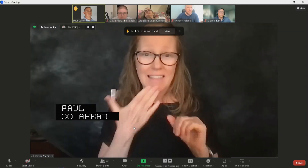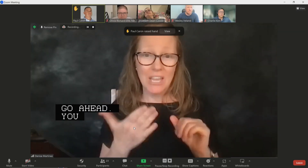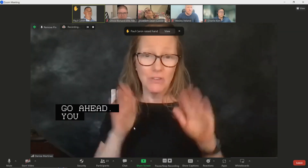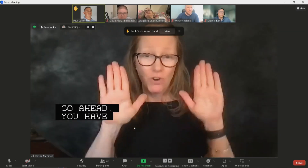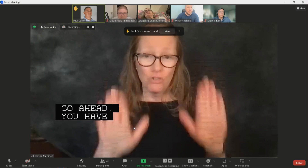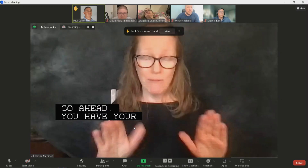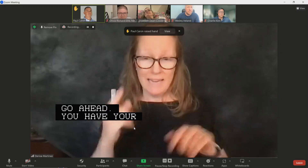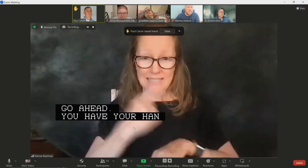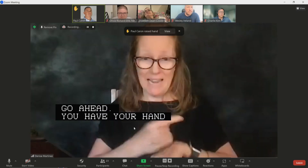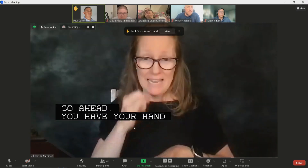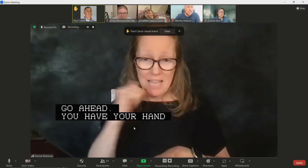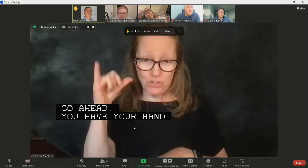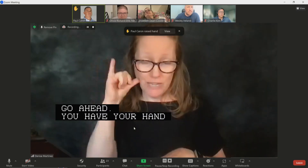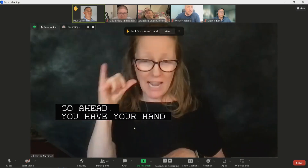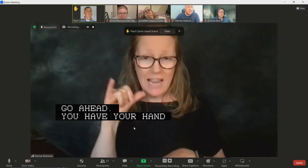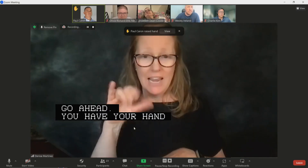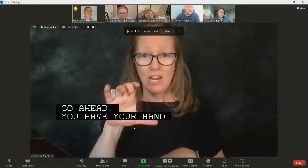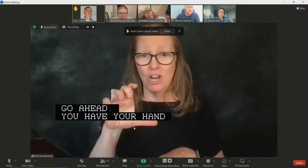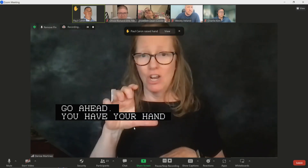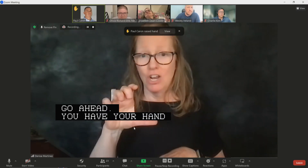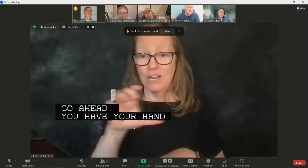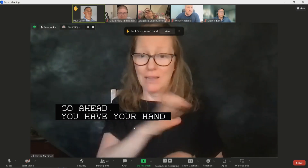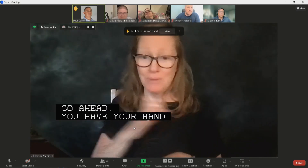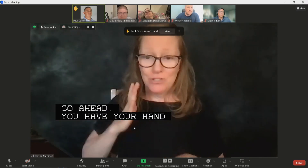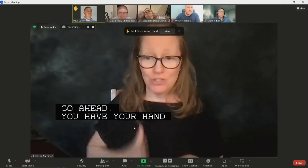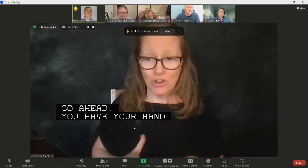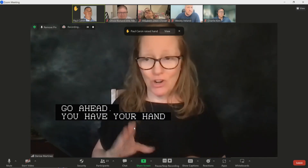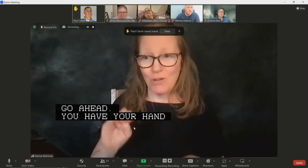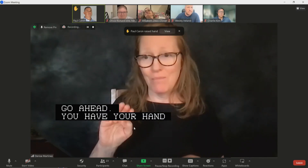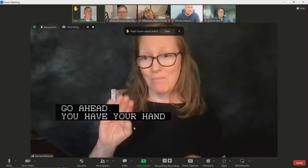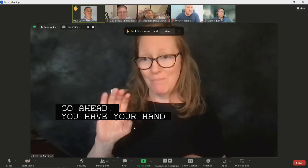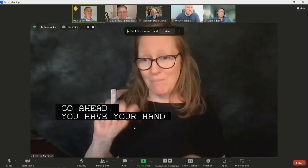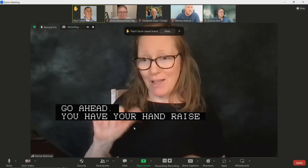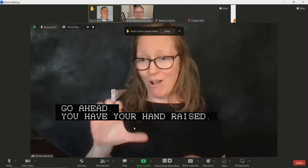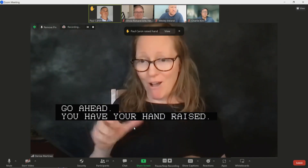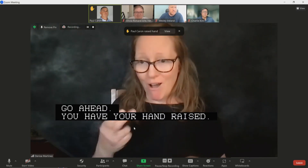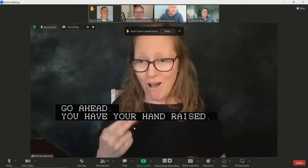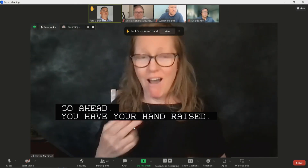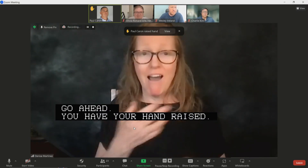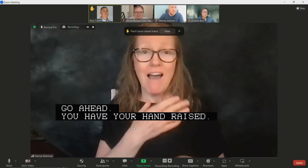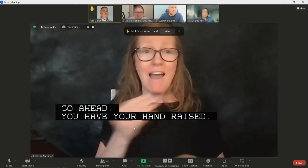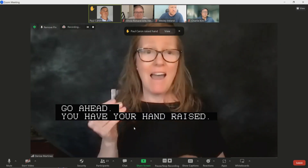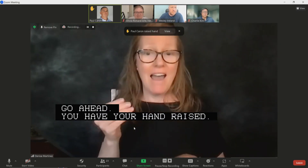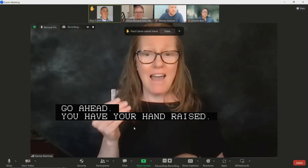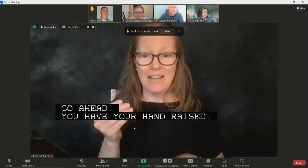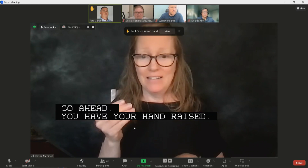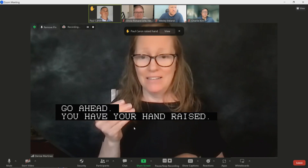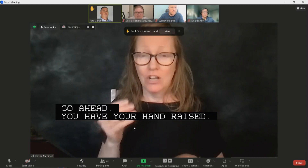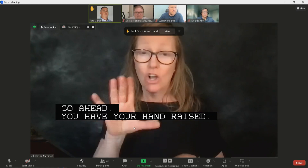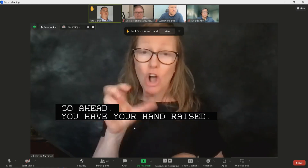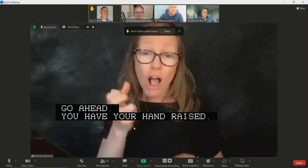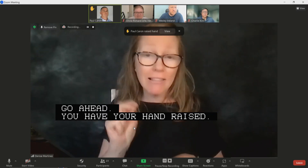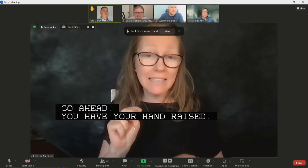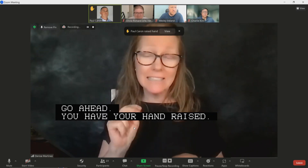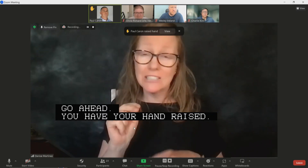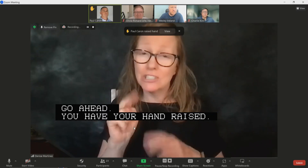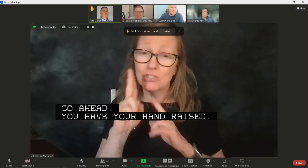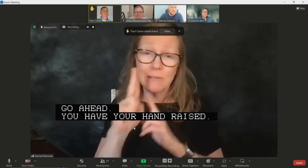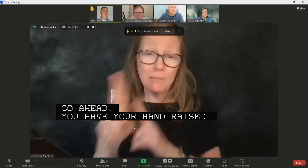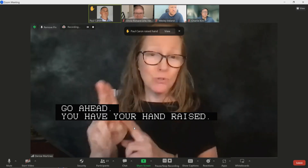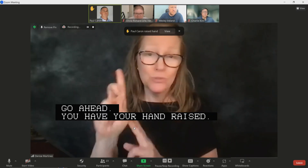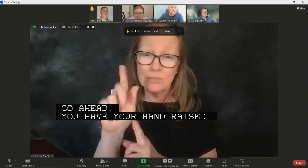yesterday. Commissioner McCosh and Colleen were outstanding, especially Colleen's tribute to David Vieira was